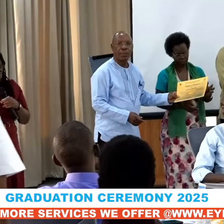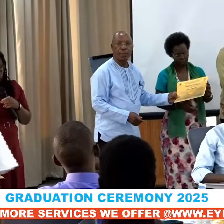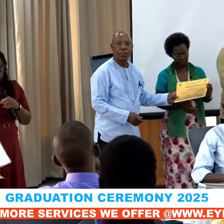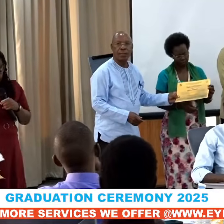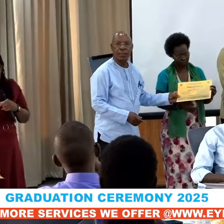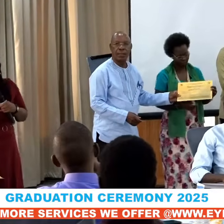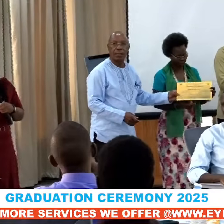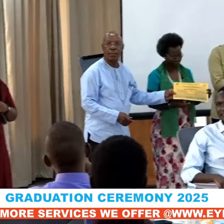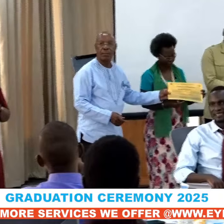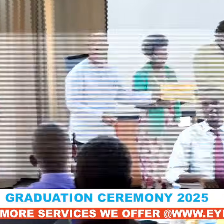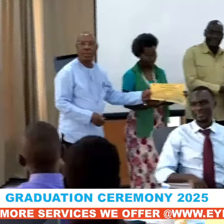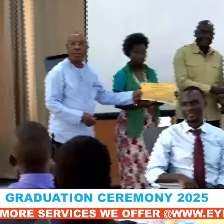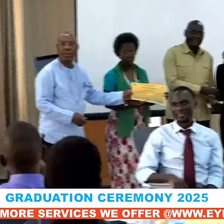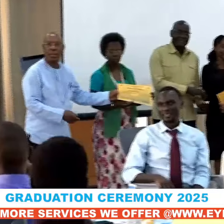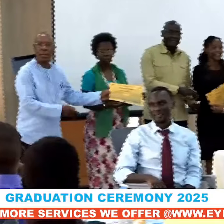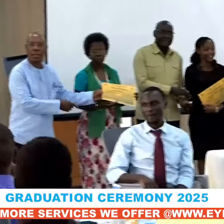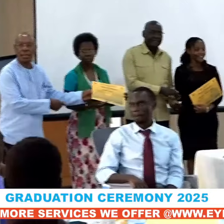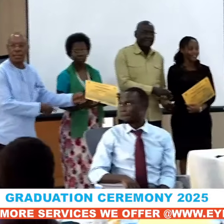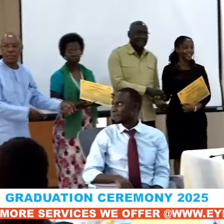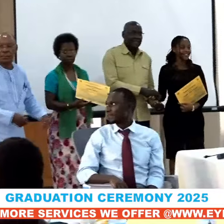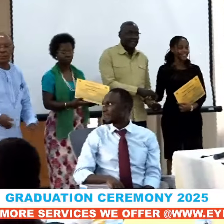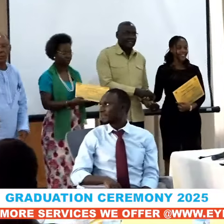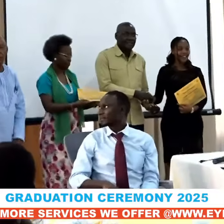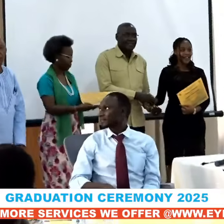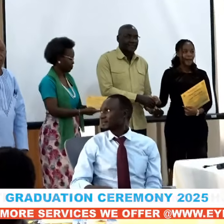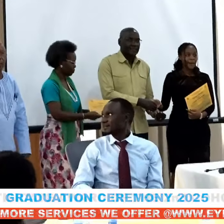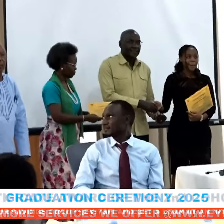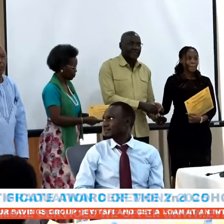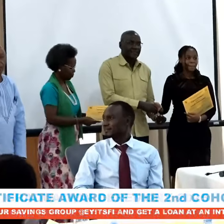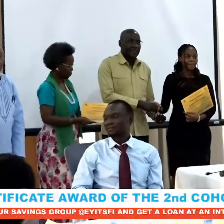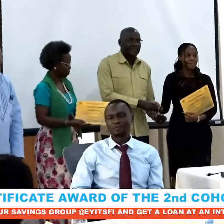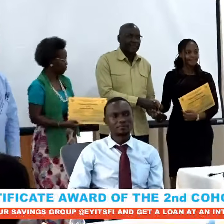Sheila. Please, let's look at the person.